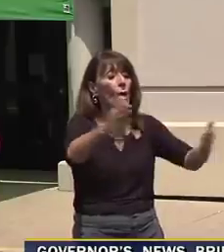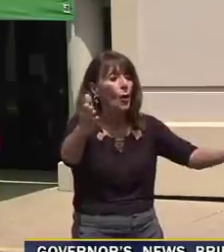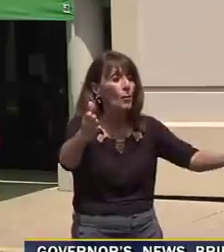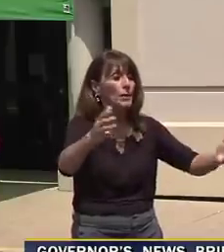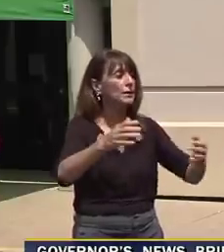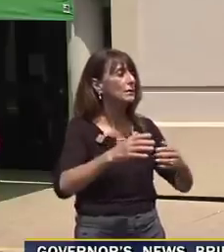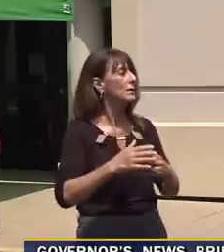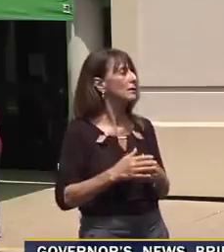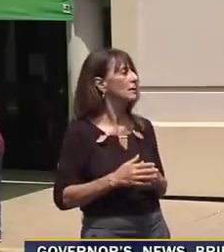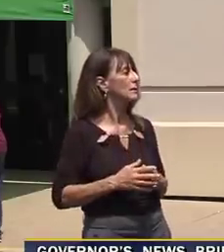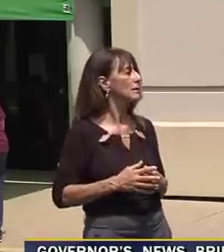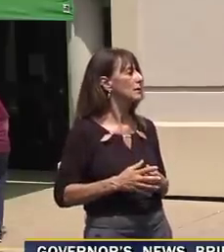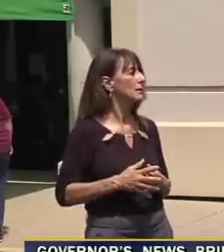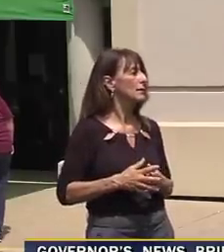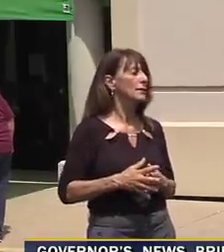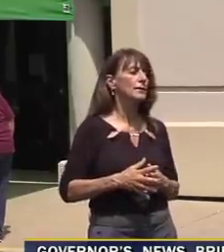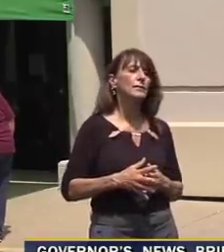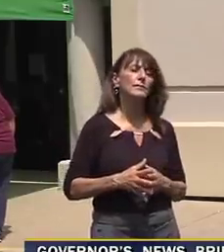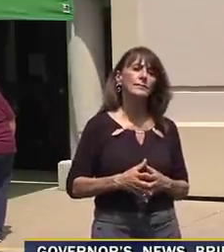sort of more